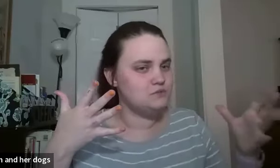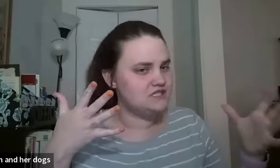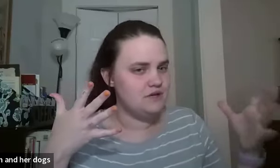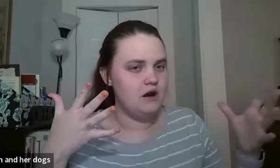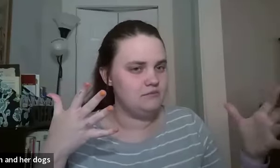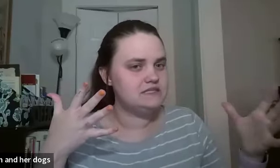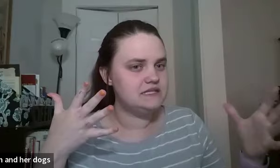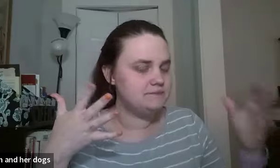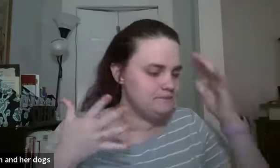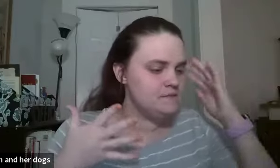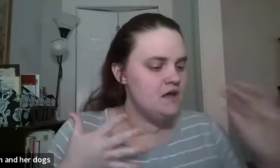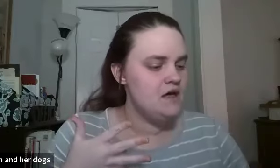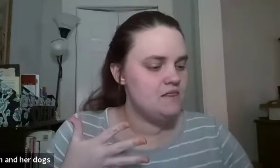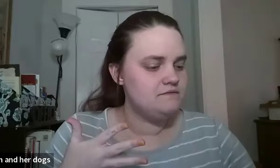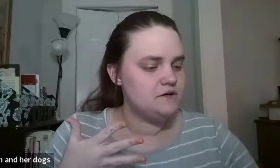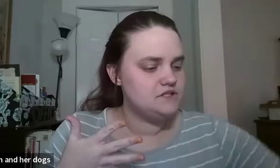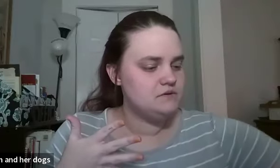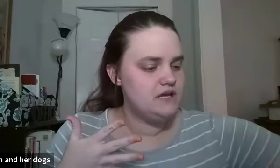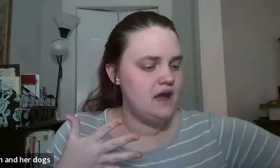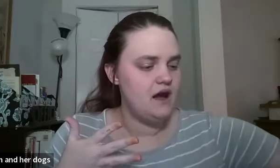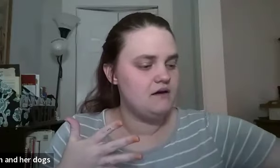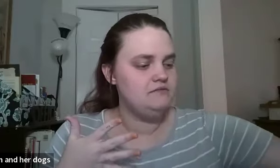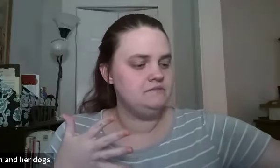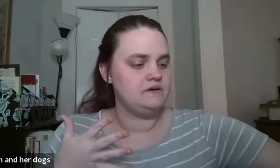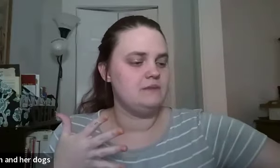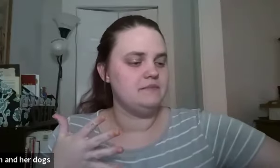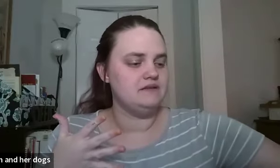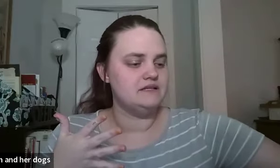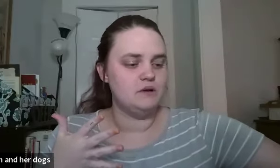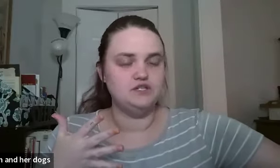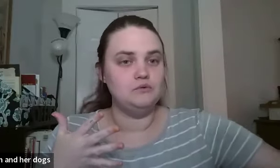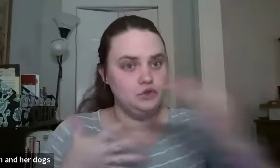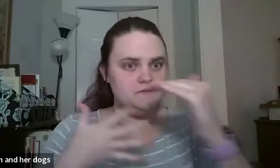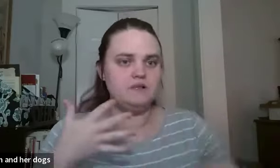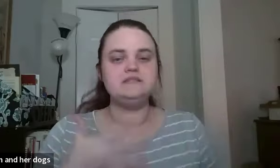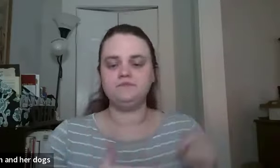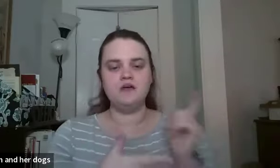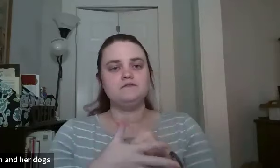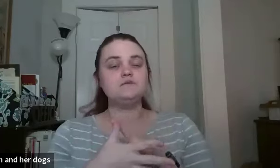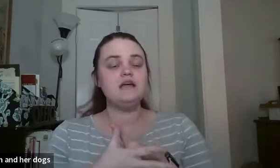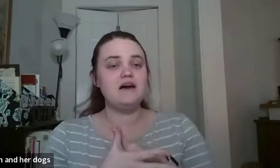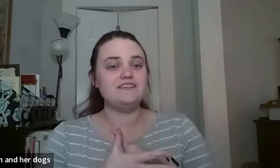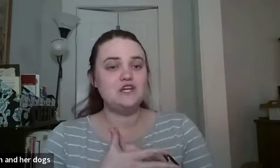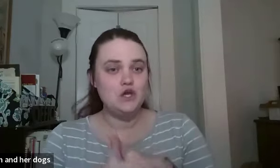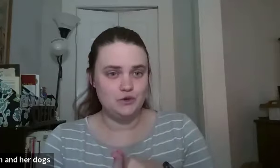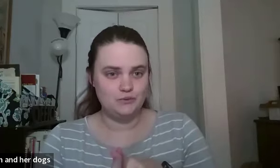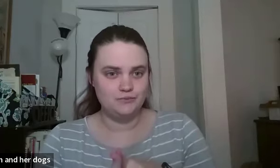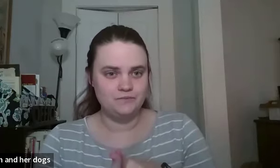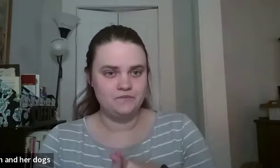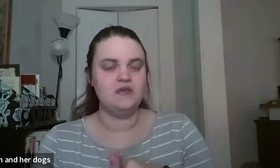words that we commonly see. The first one we have, I gotta make my list so I don't lose my place. First one we have is who.